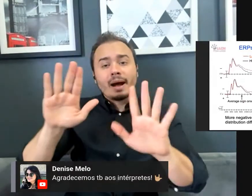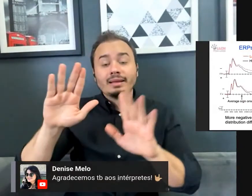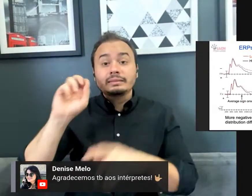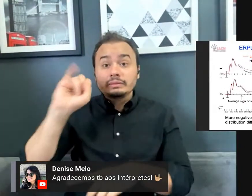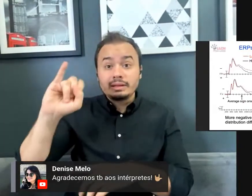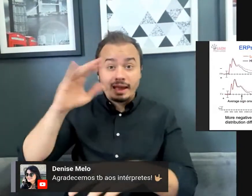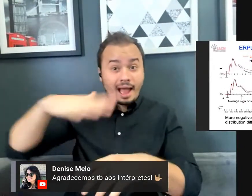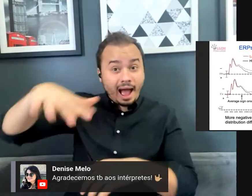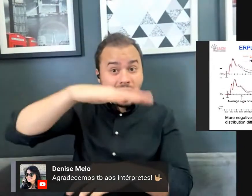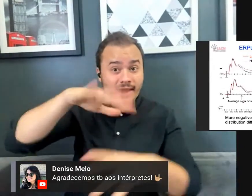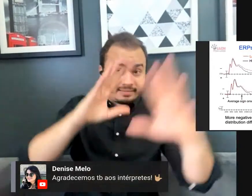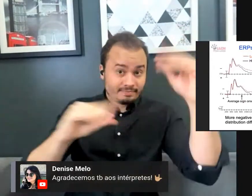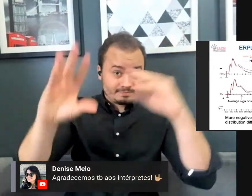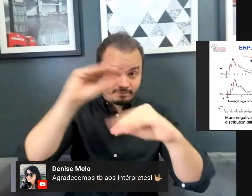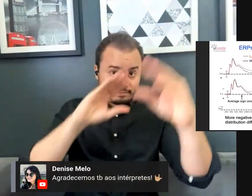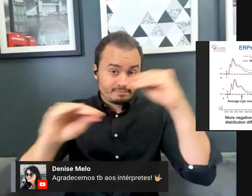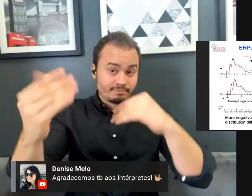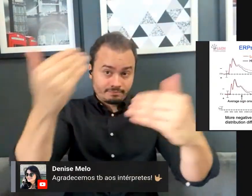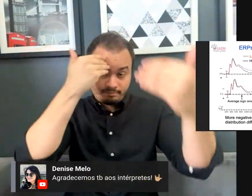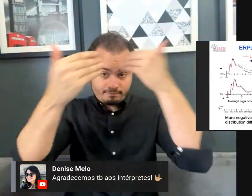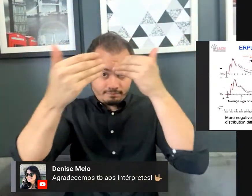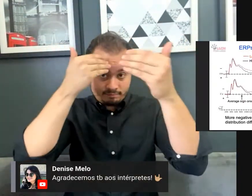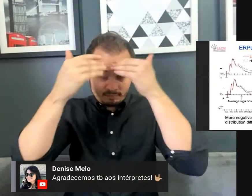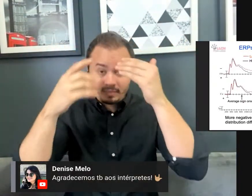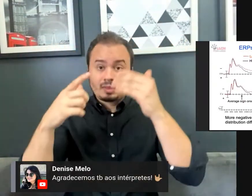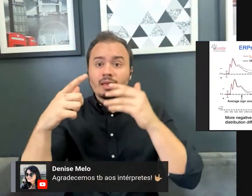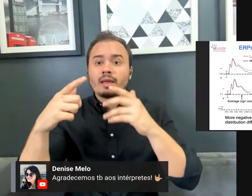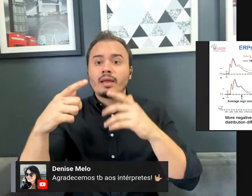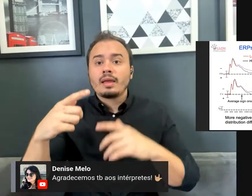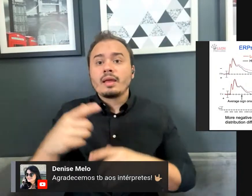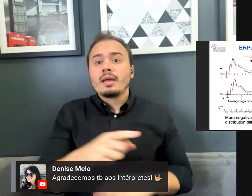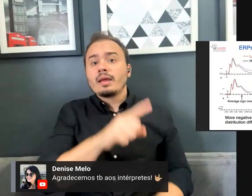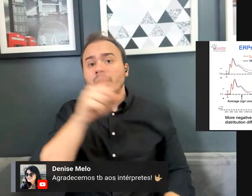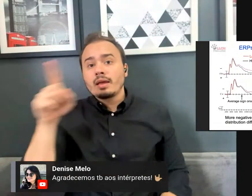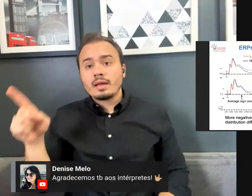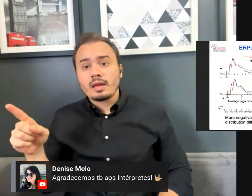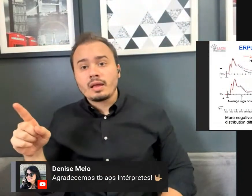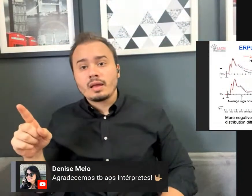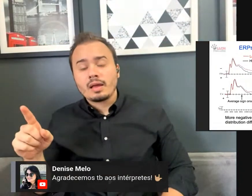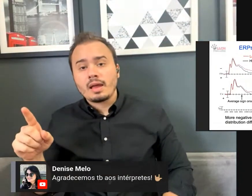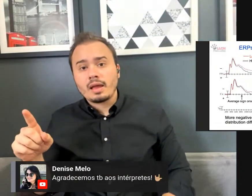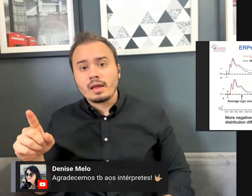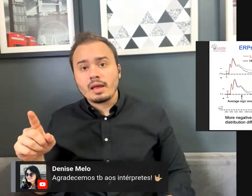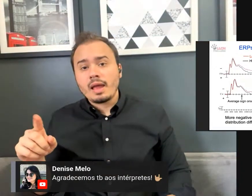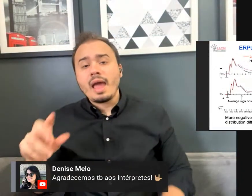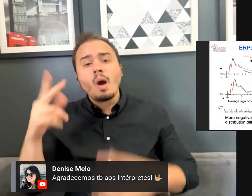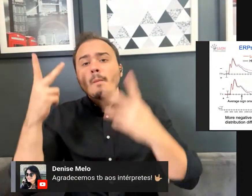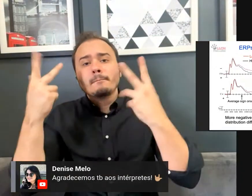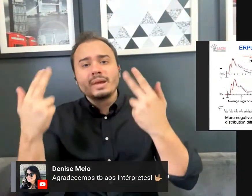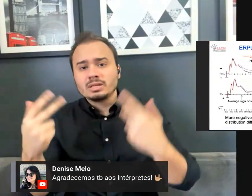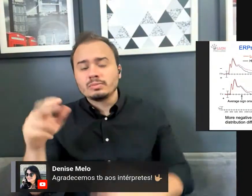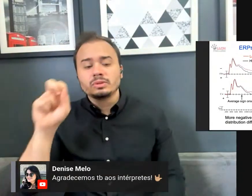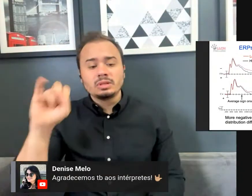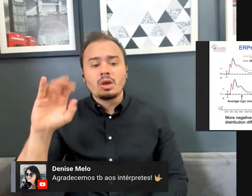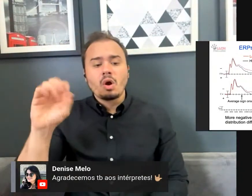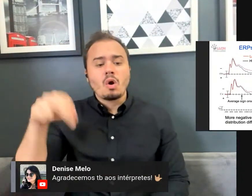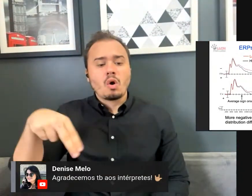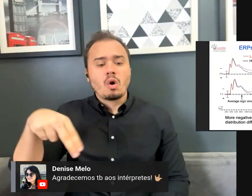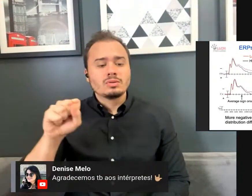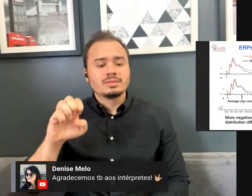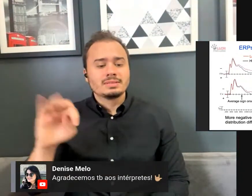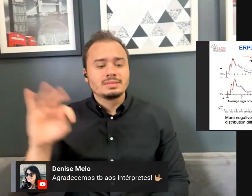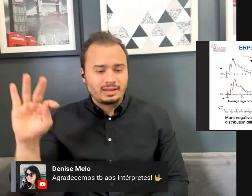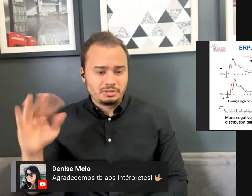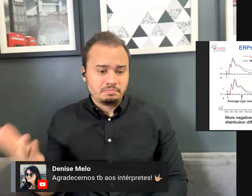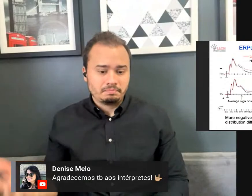onset, auditory file onset is the same as word onset. As soon as voicing starts, that's the onset of both the stimulus